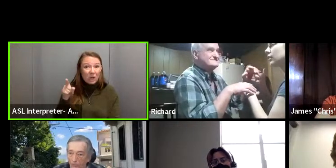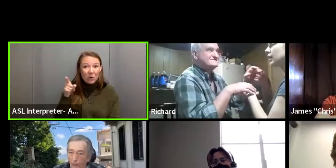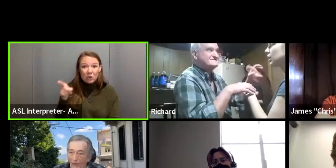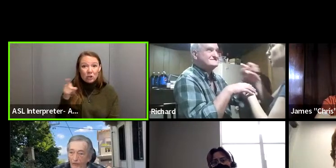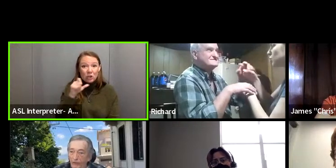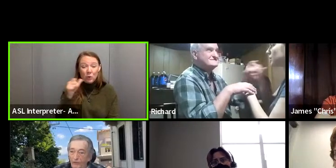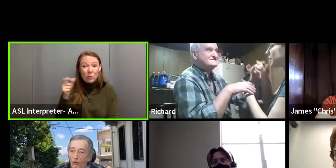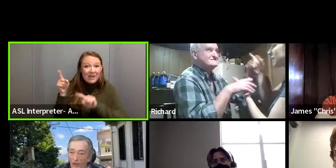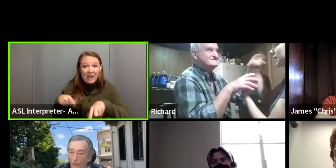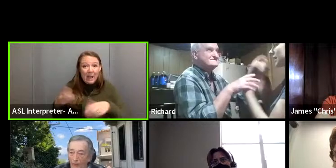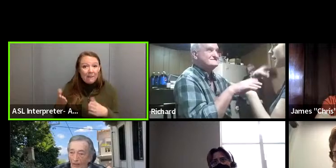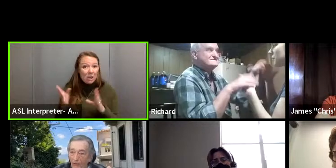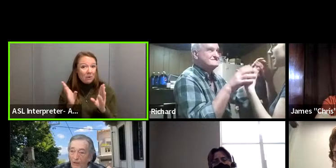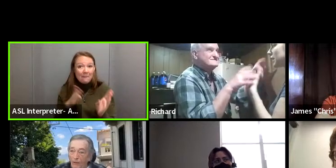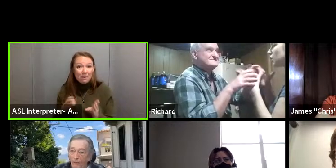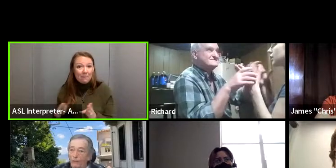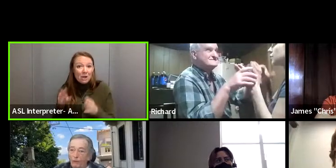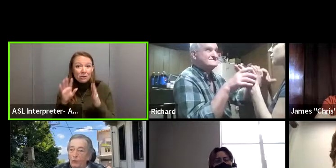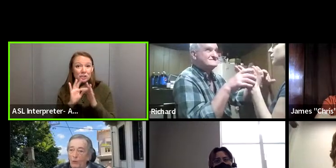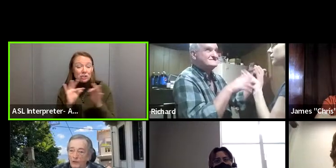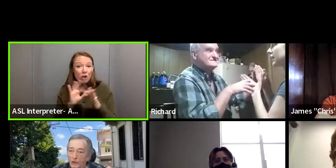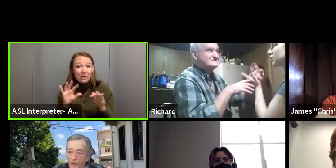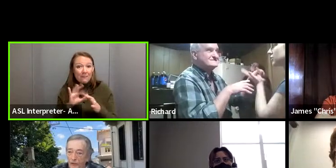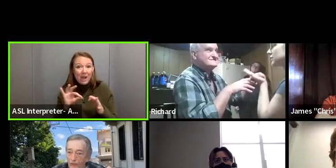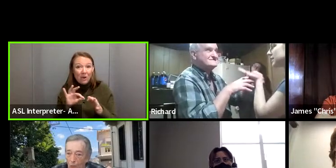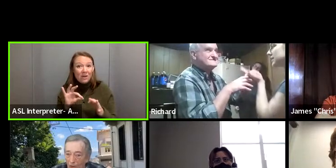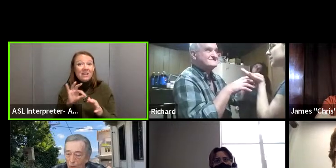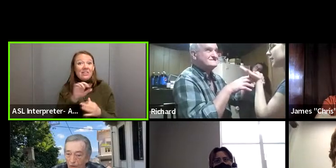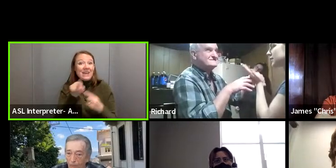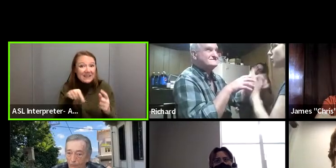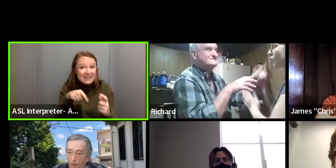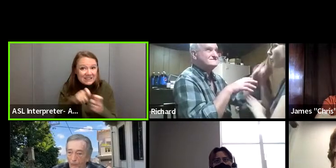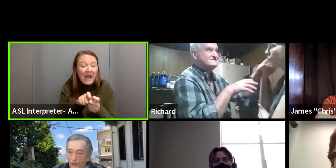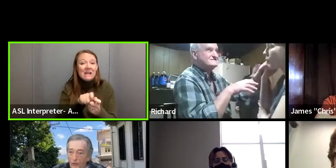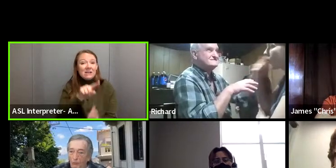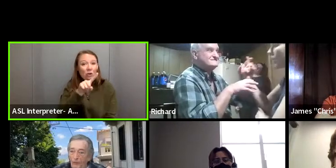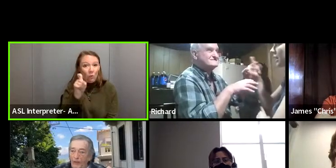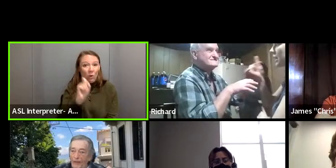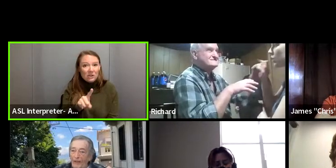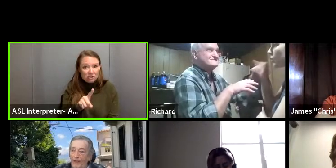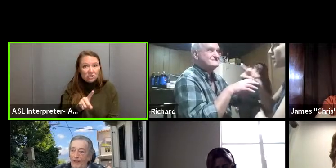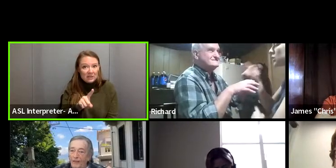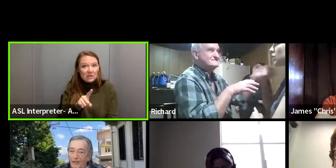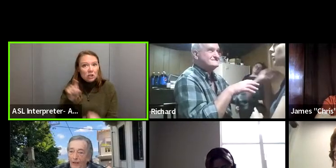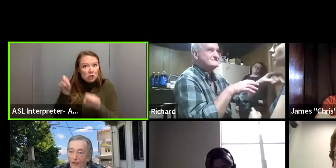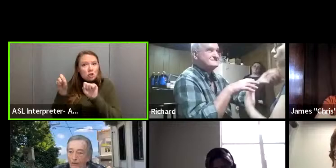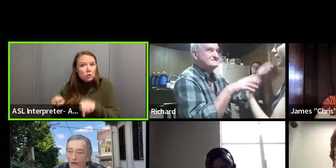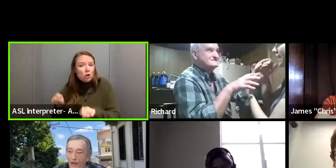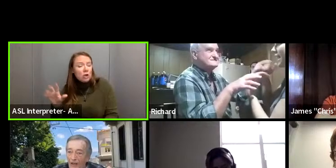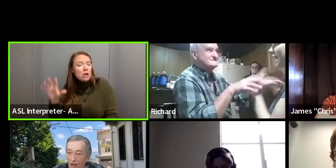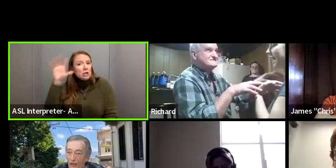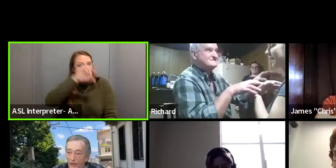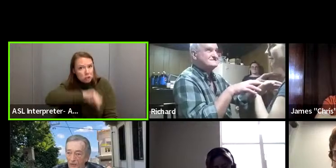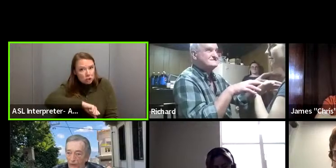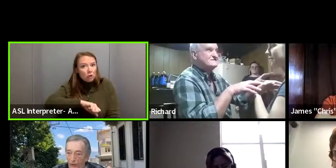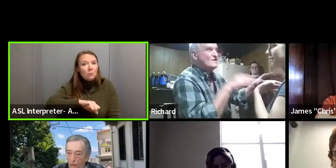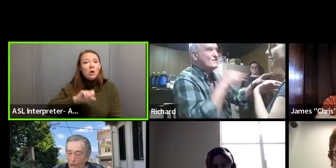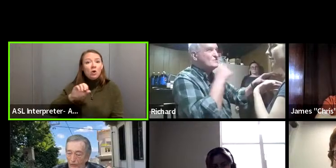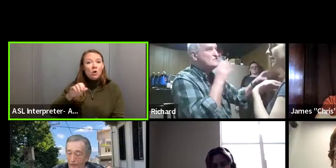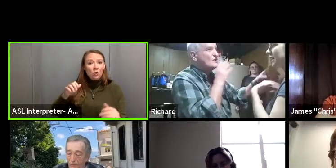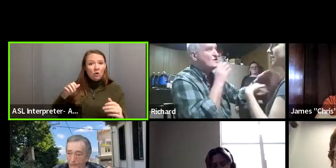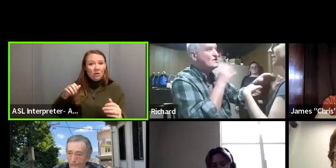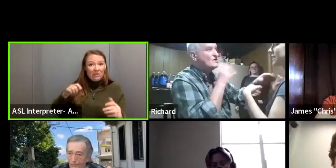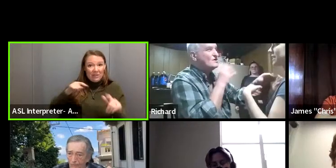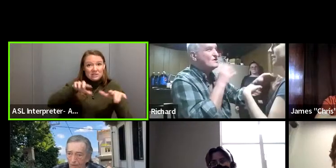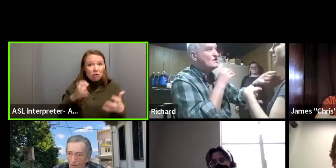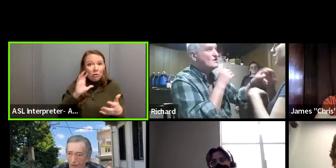here prepared to talk about the very question that we would presumably have as our highest